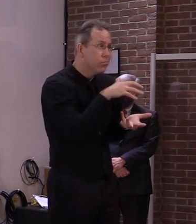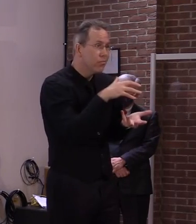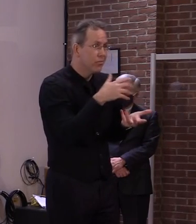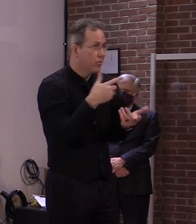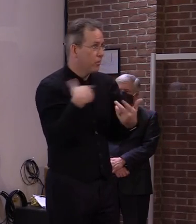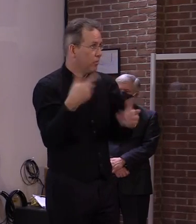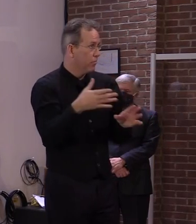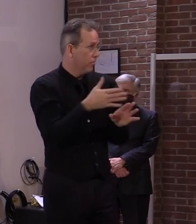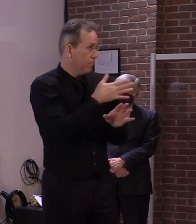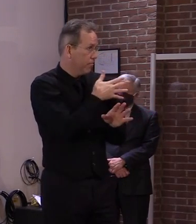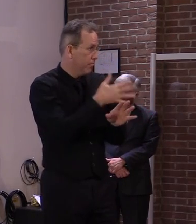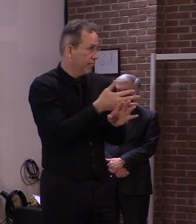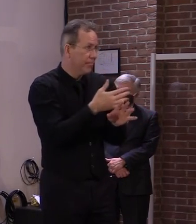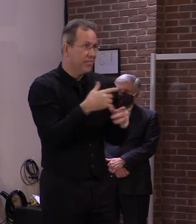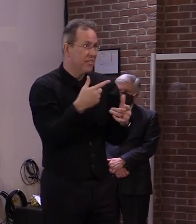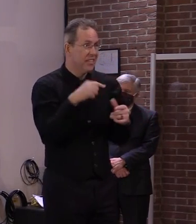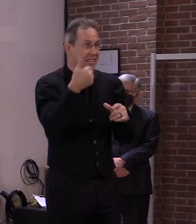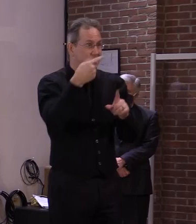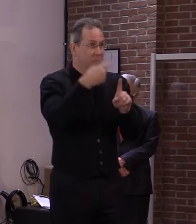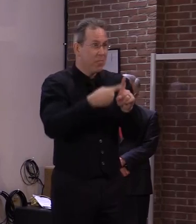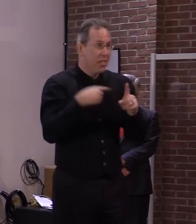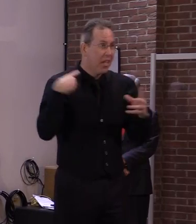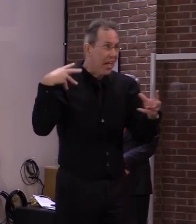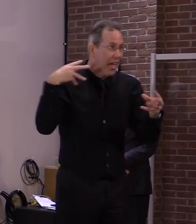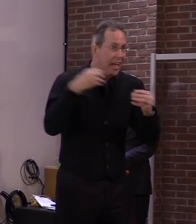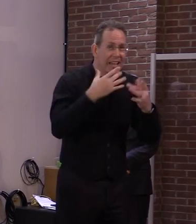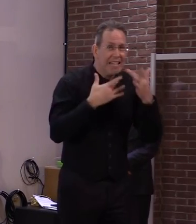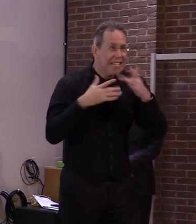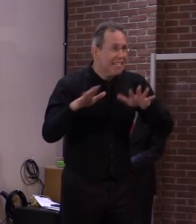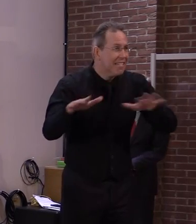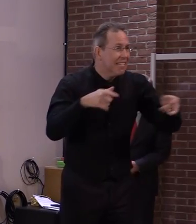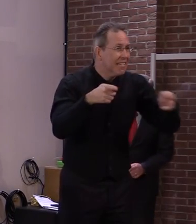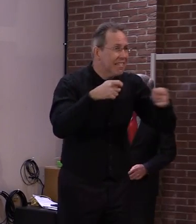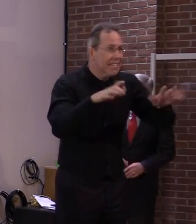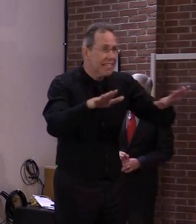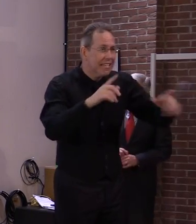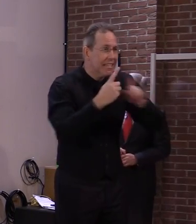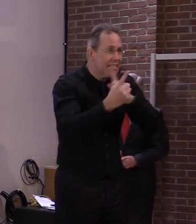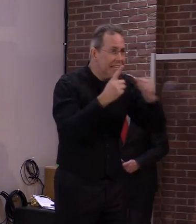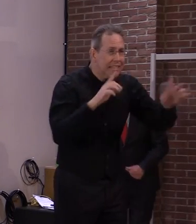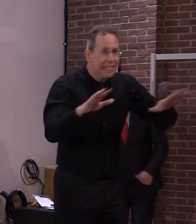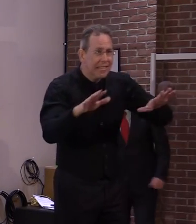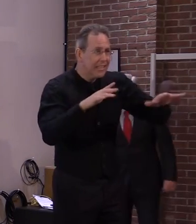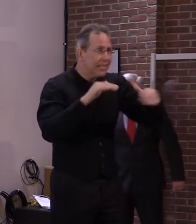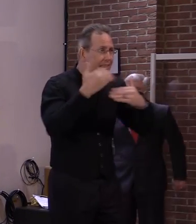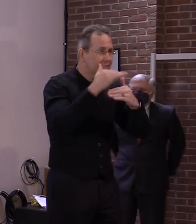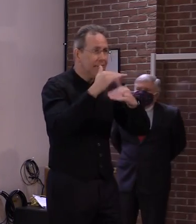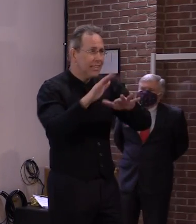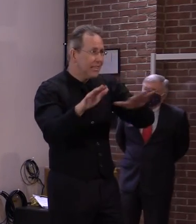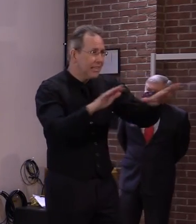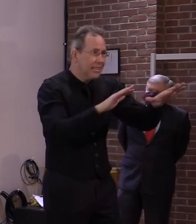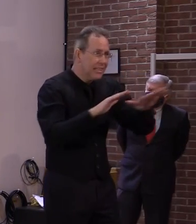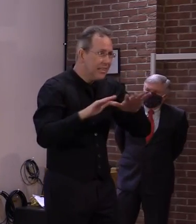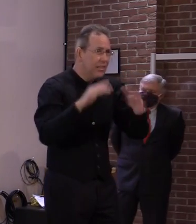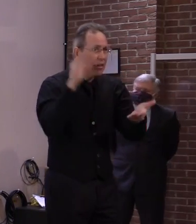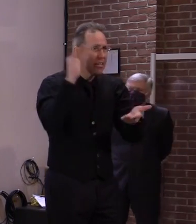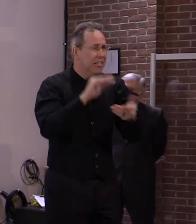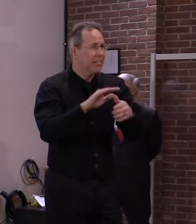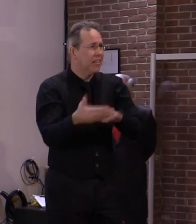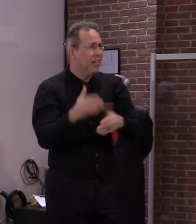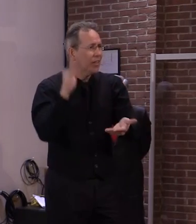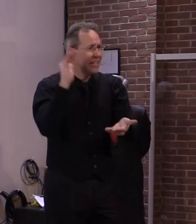did a pretty good job of not becoming infected, of preventing loss of life without a